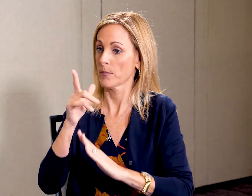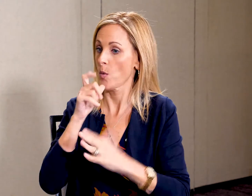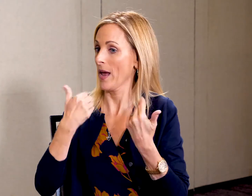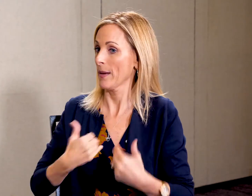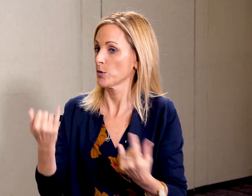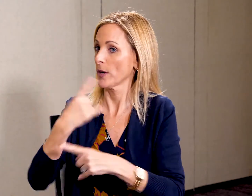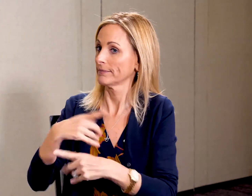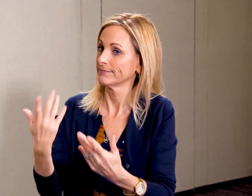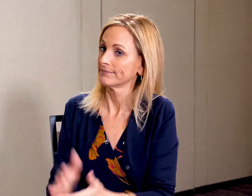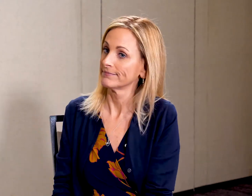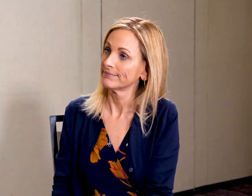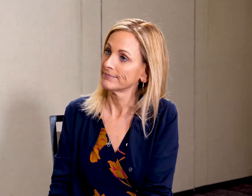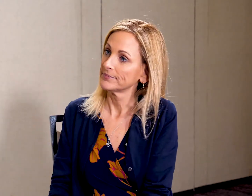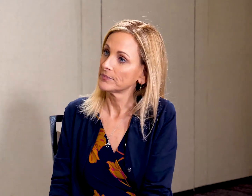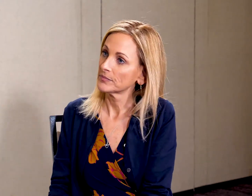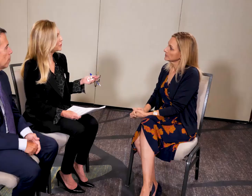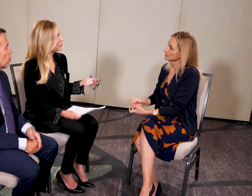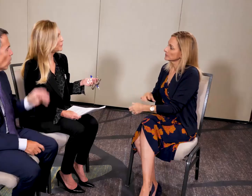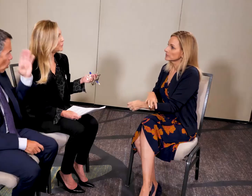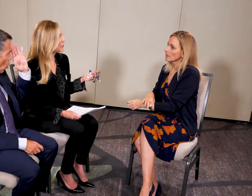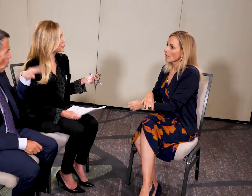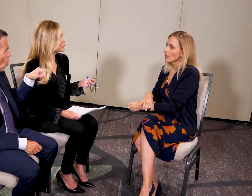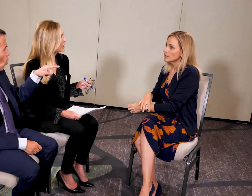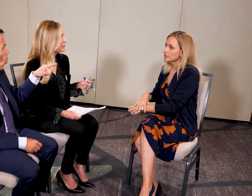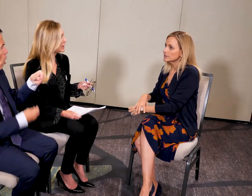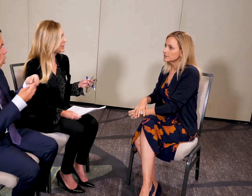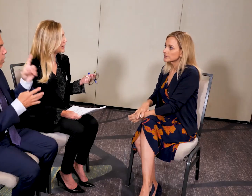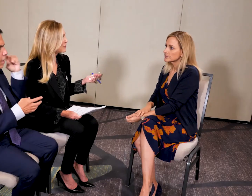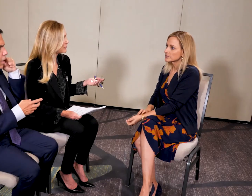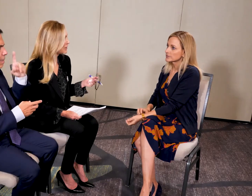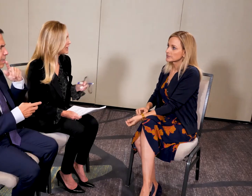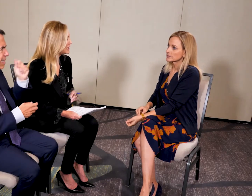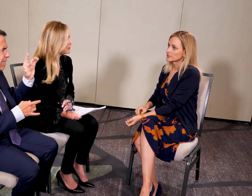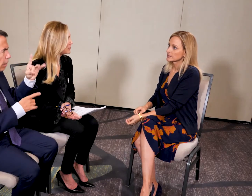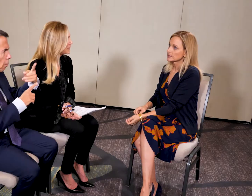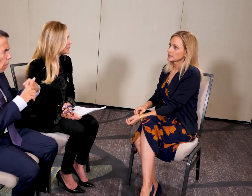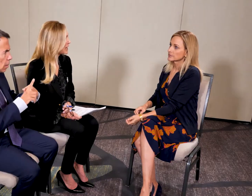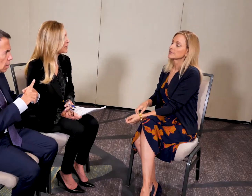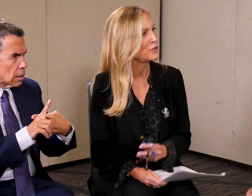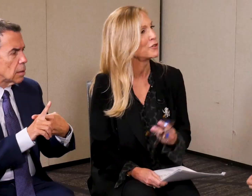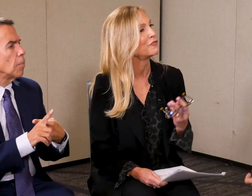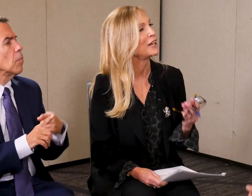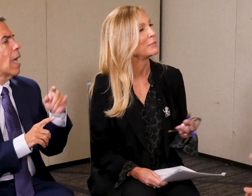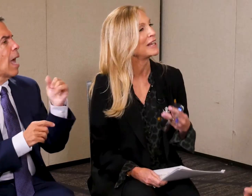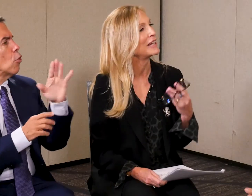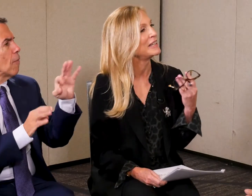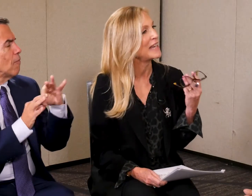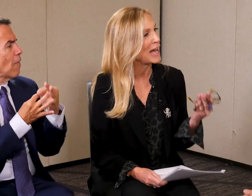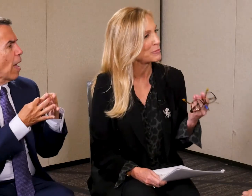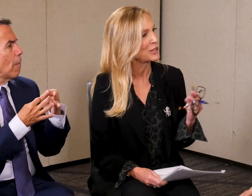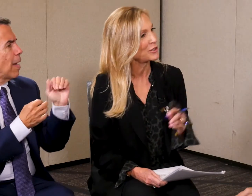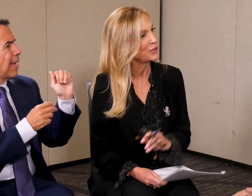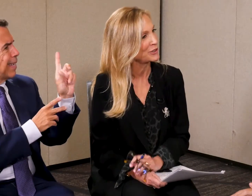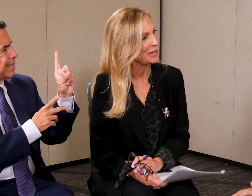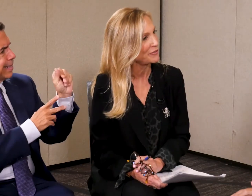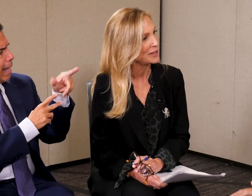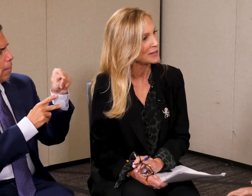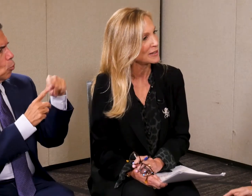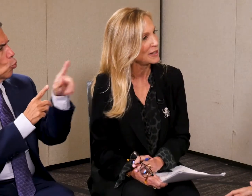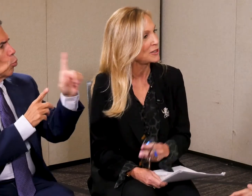be who I am today. I know you lost your hearing at age of 18 months. How did your family adapt to your deafness? Did